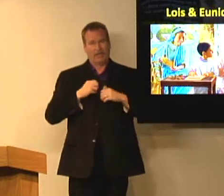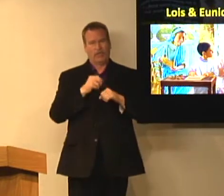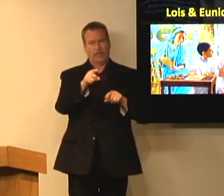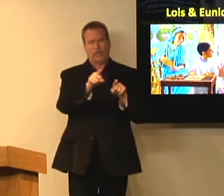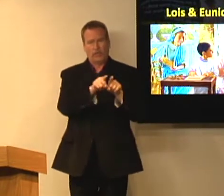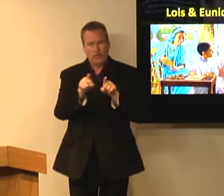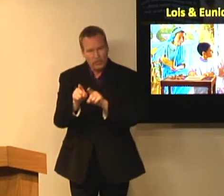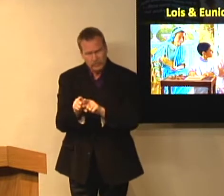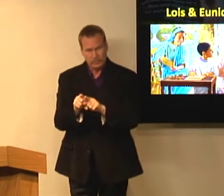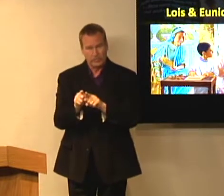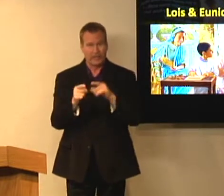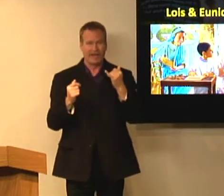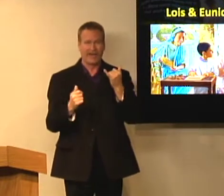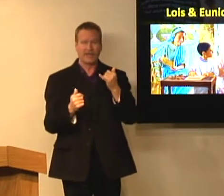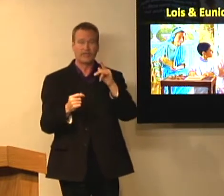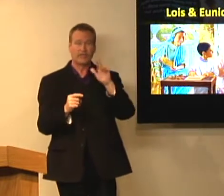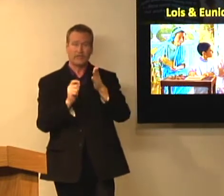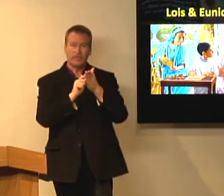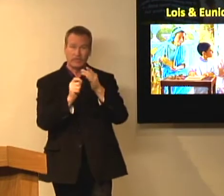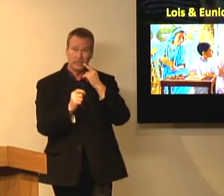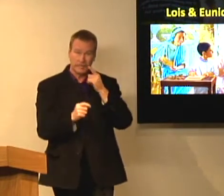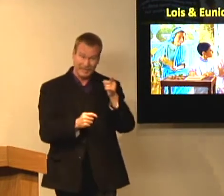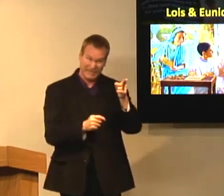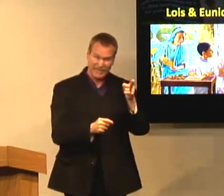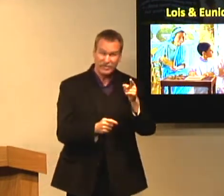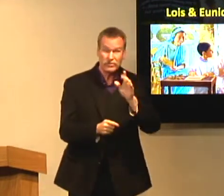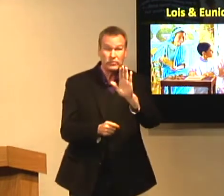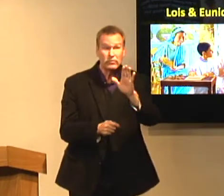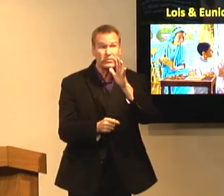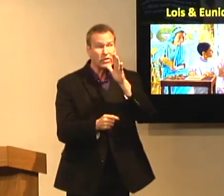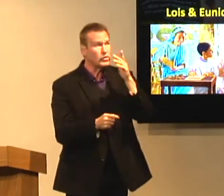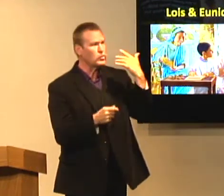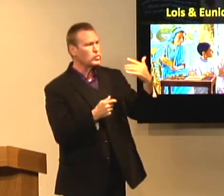I now am persuaded now lives in you also.